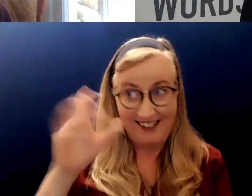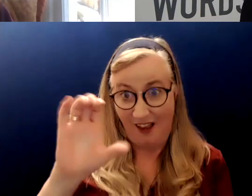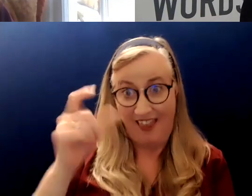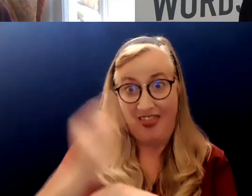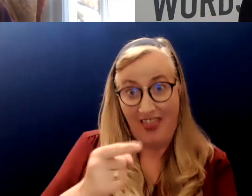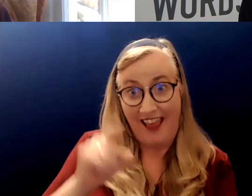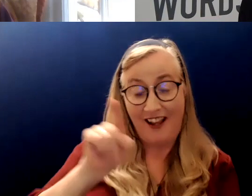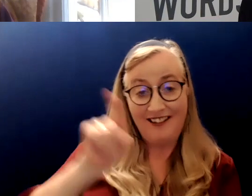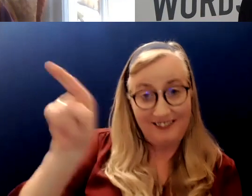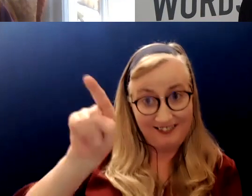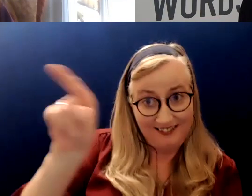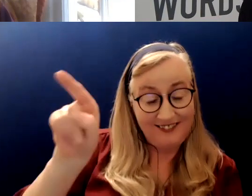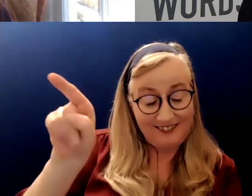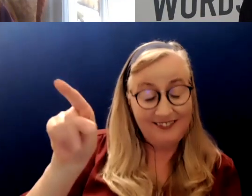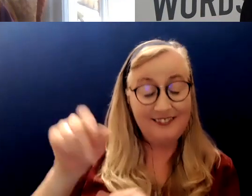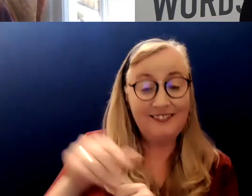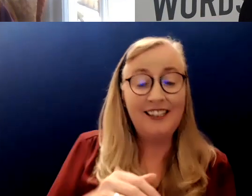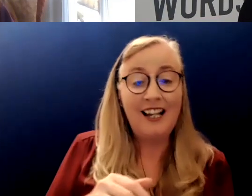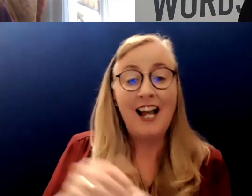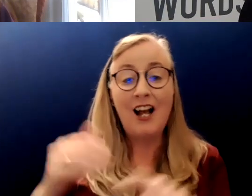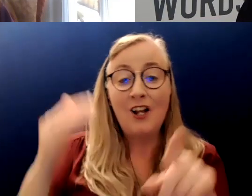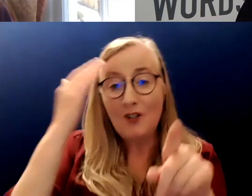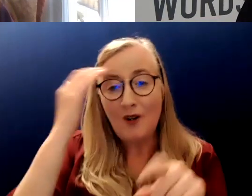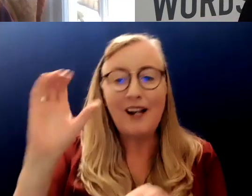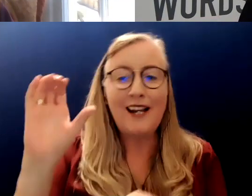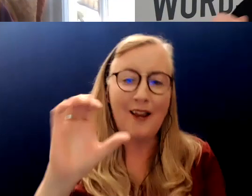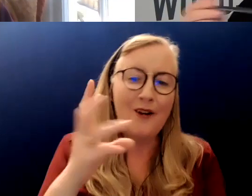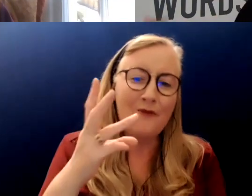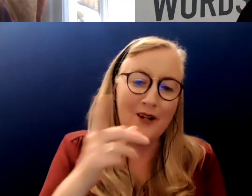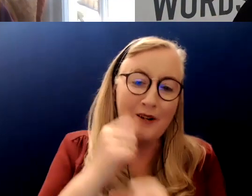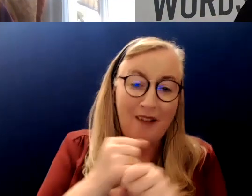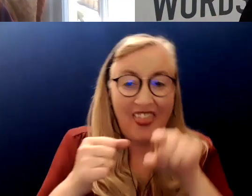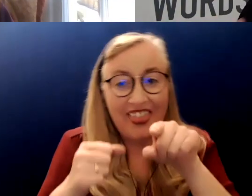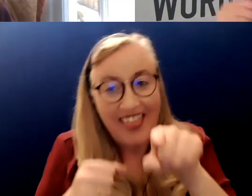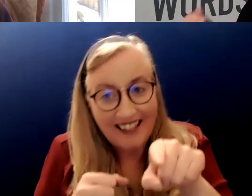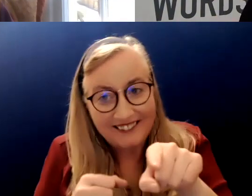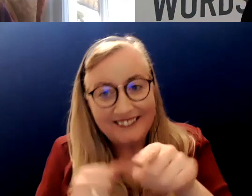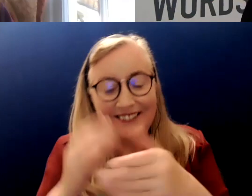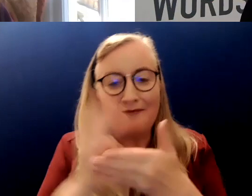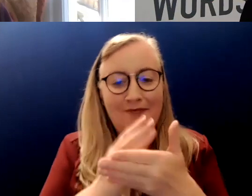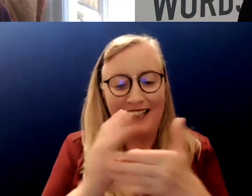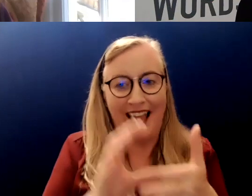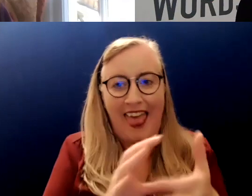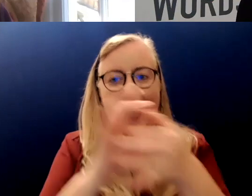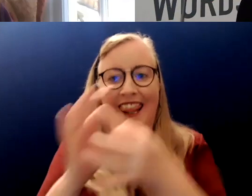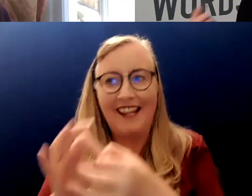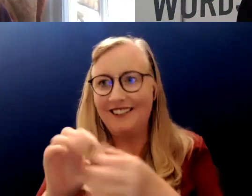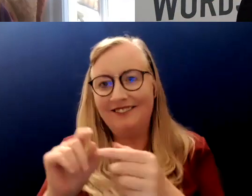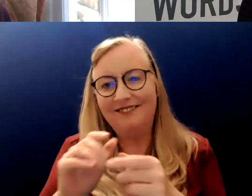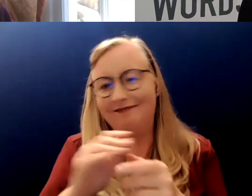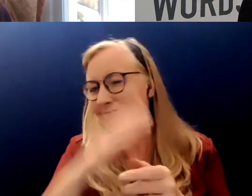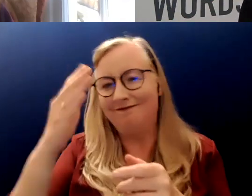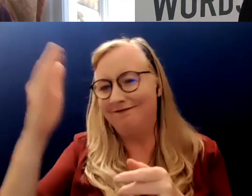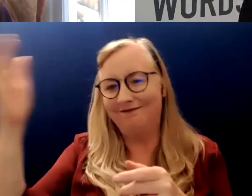later conversation, I know Catherine will pick up on that link, if you like. But